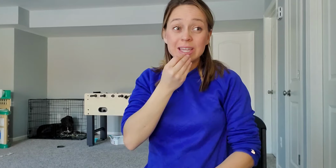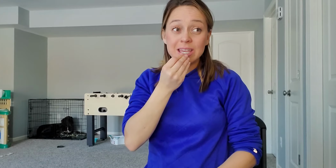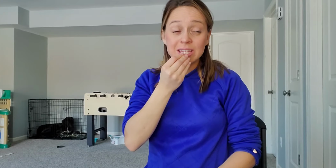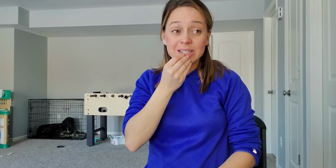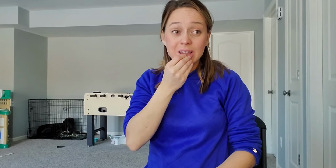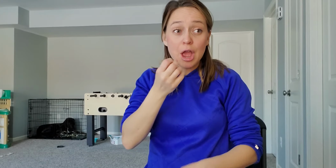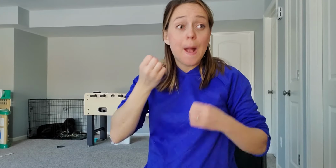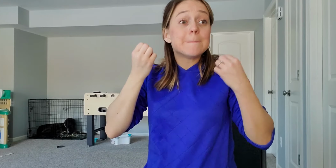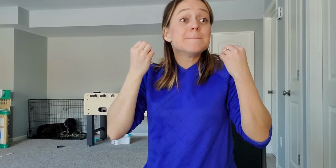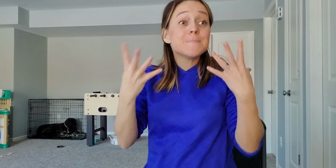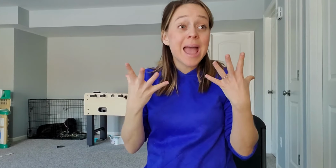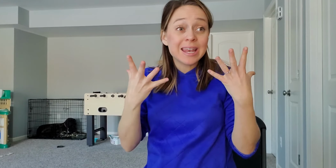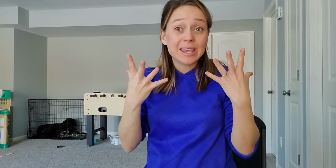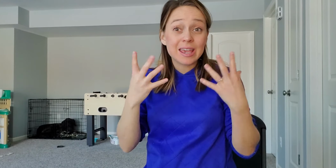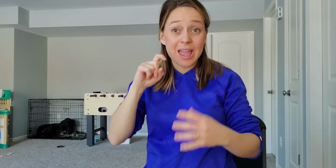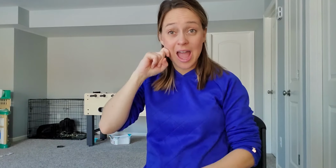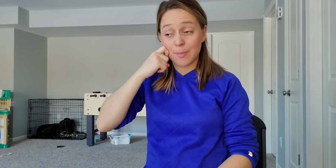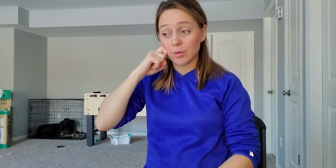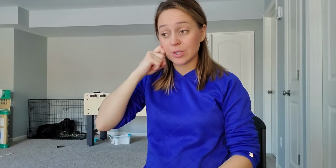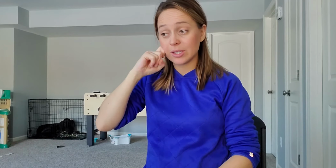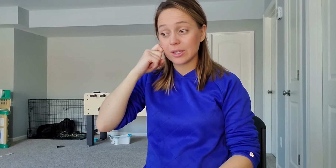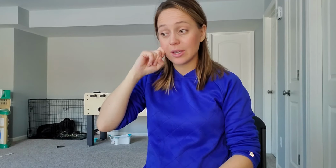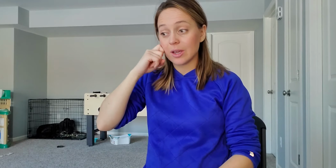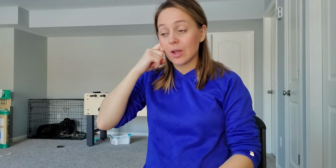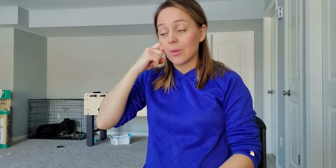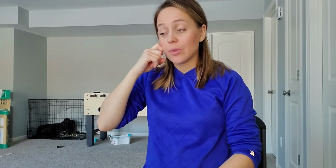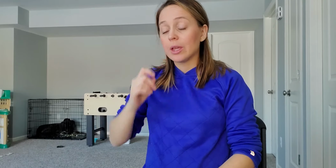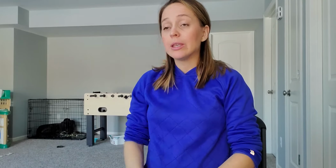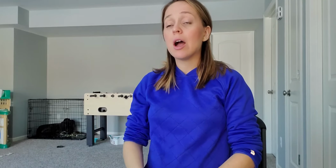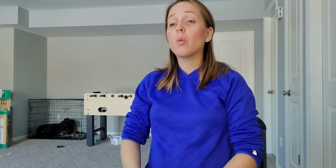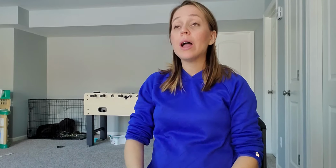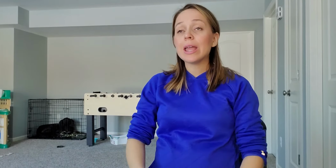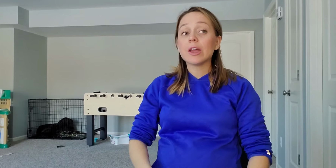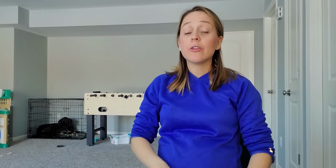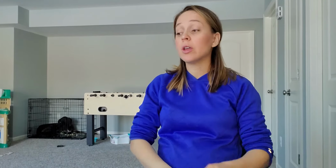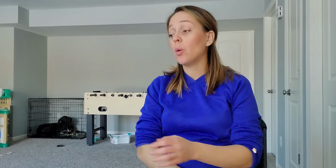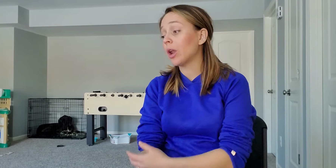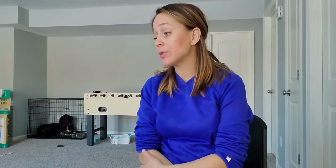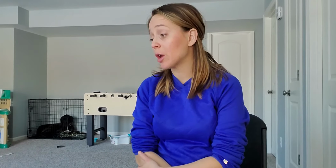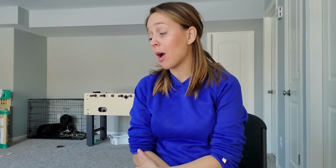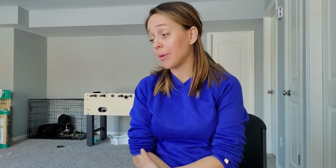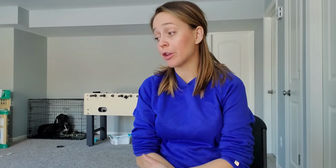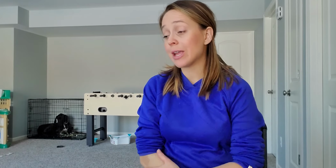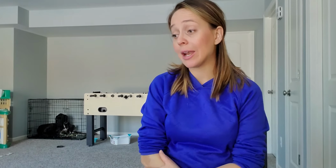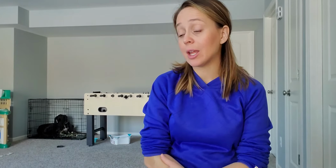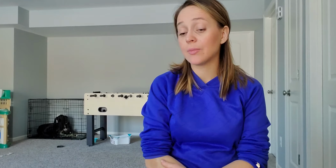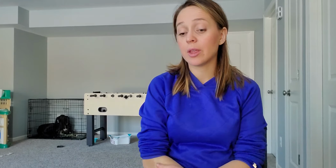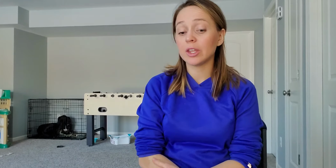eat many apples. Now, what if you went up to your mommy or your daddy and you